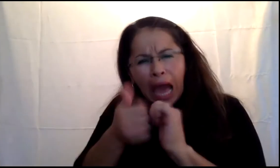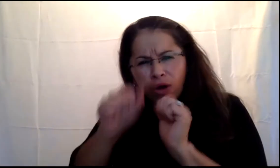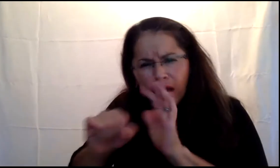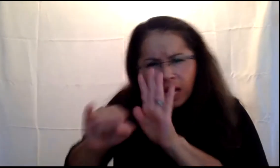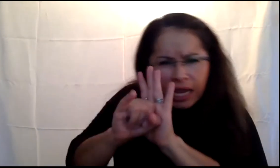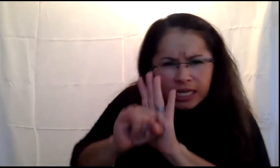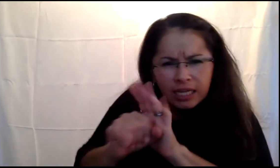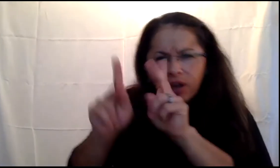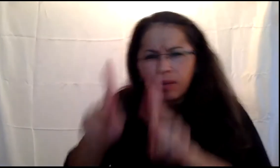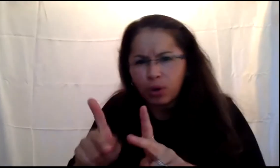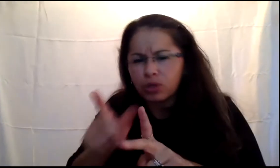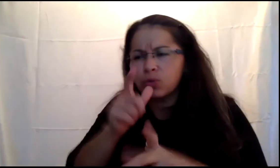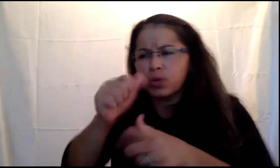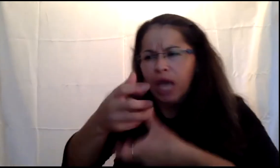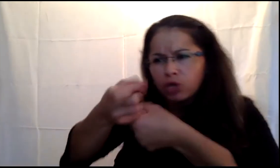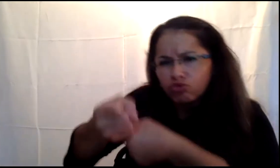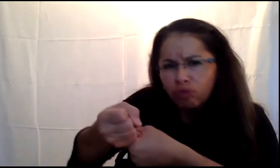good resource for them.